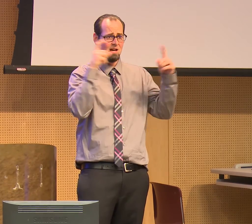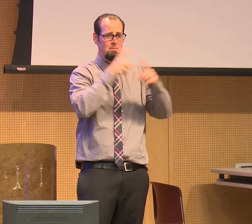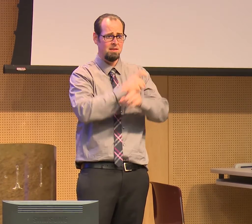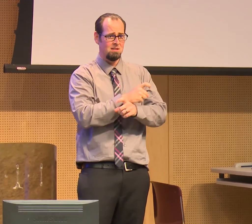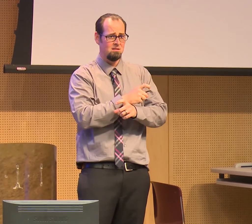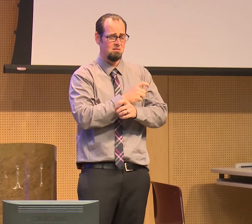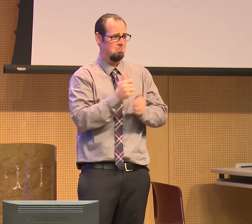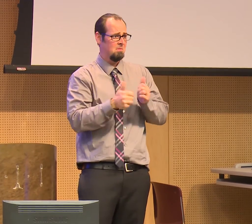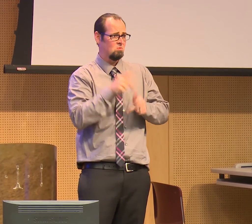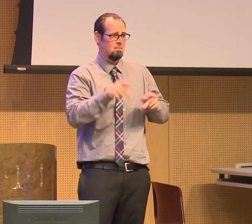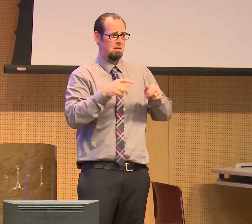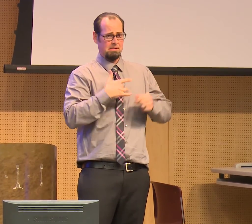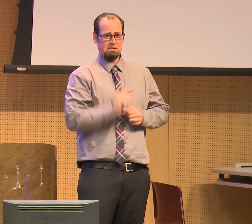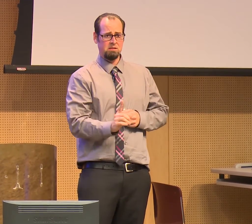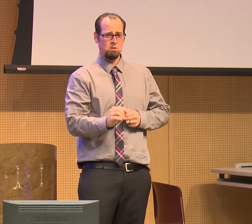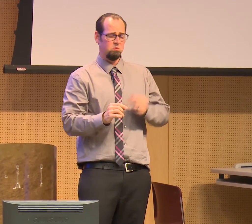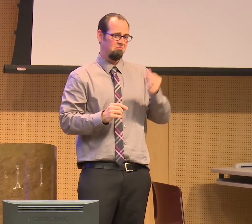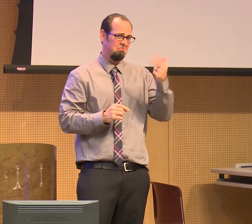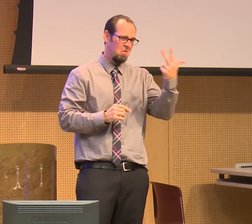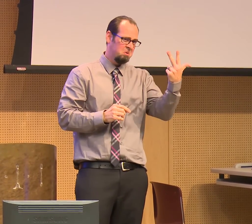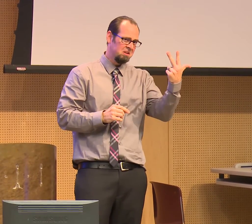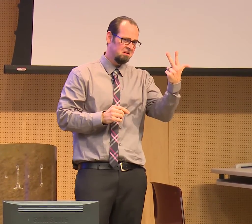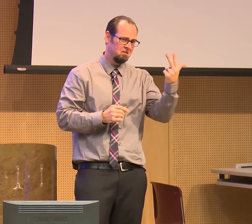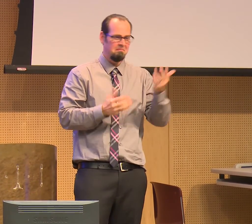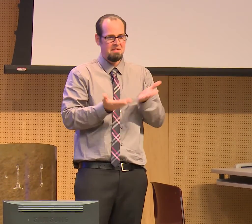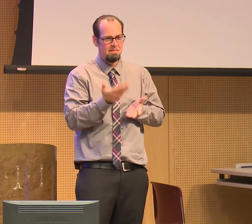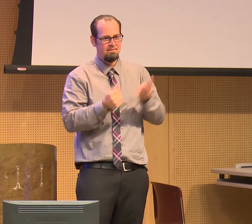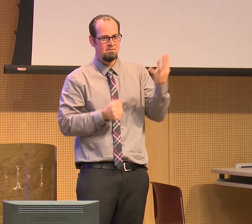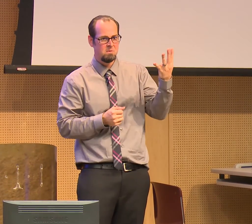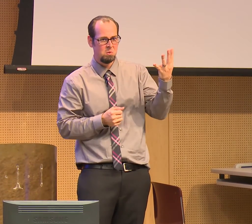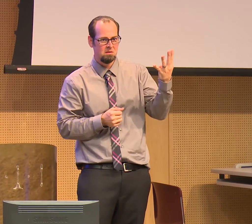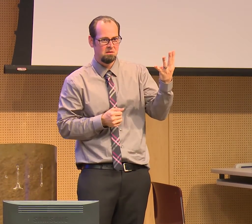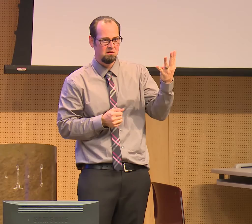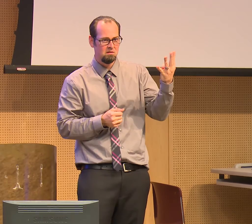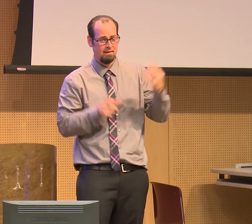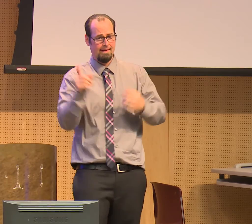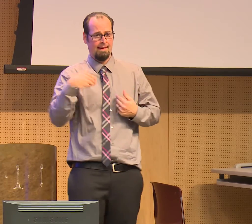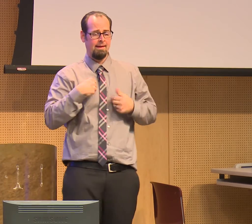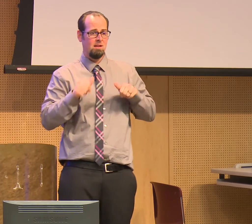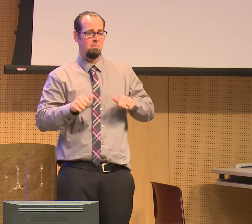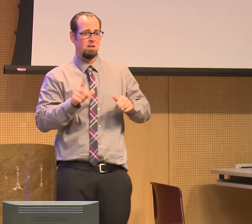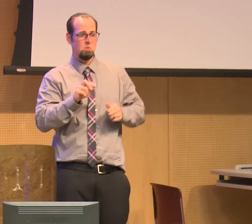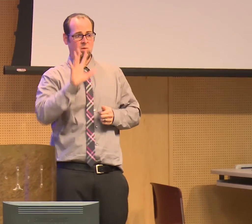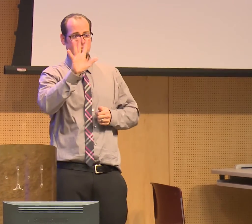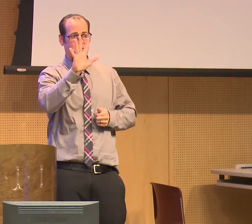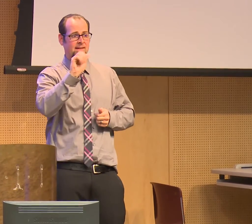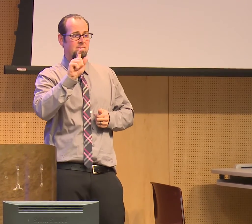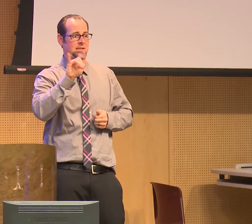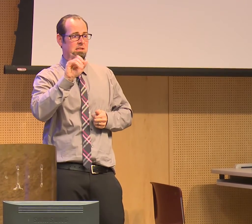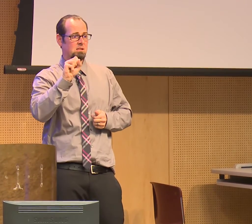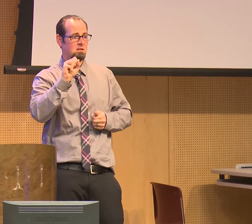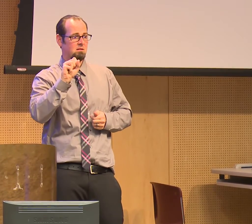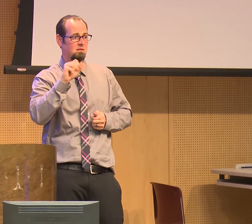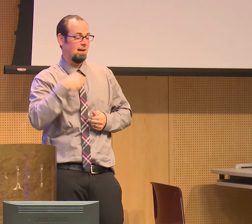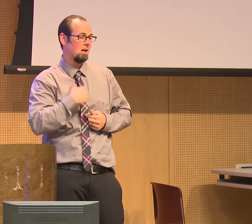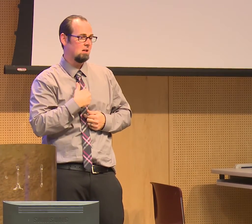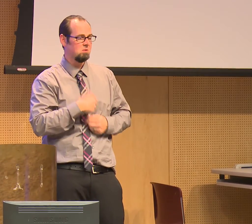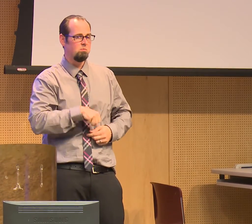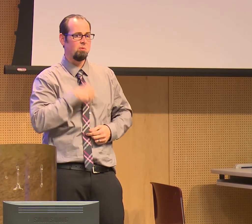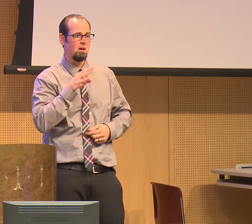that's a very complicated machine. Most people are proficient in 3 or 4 axes, but I learned to work